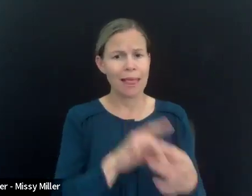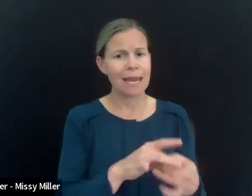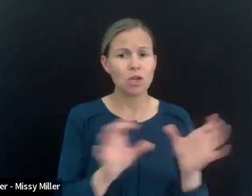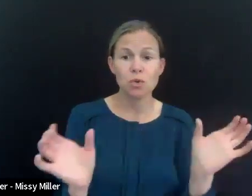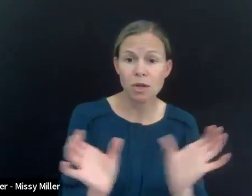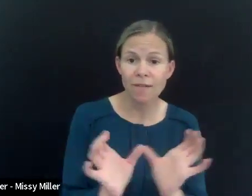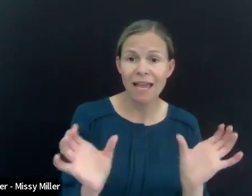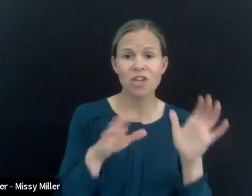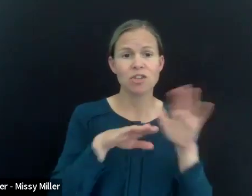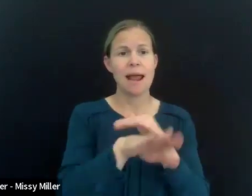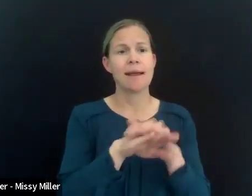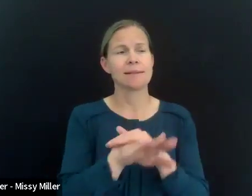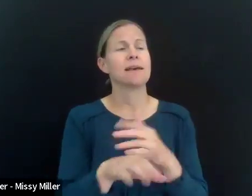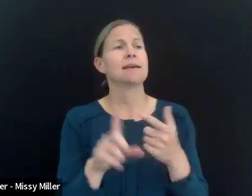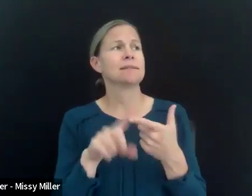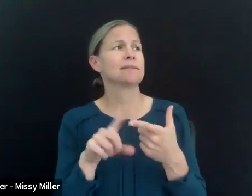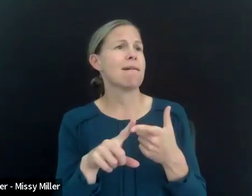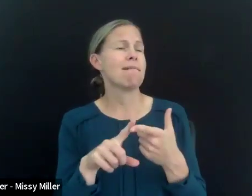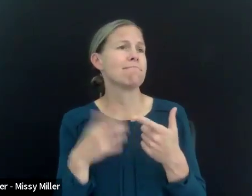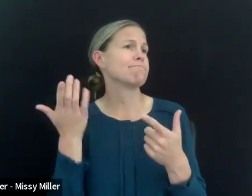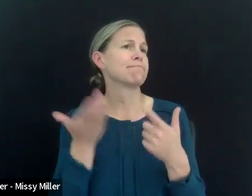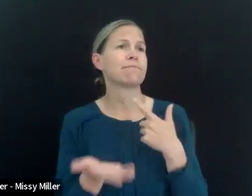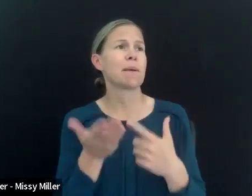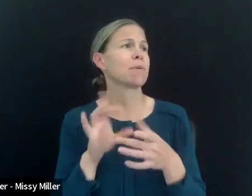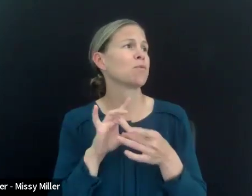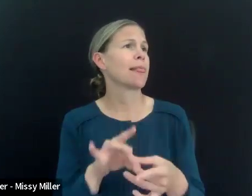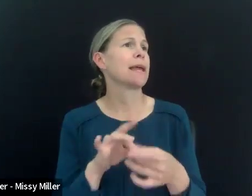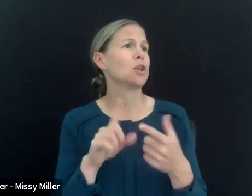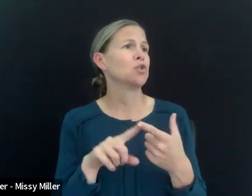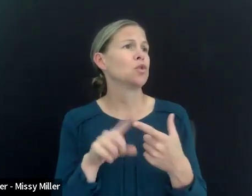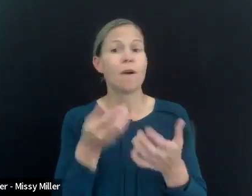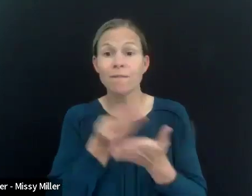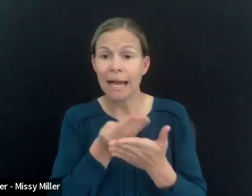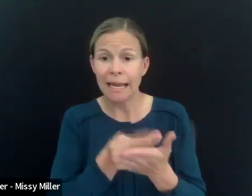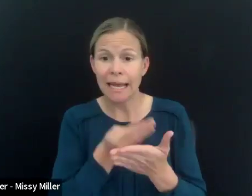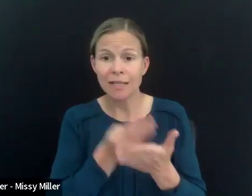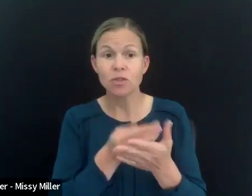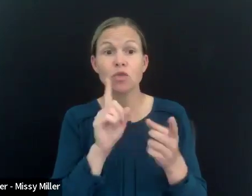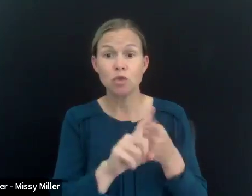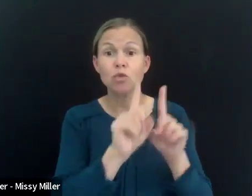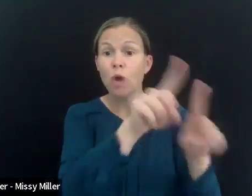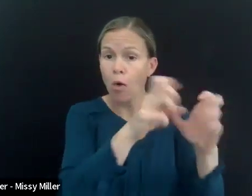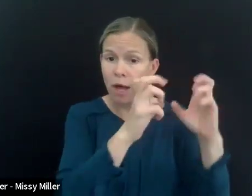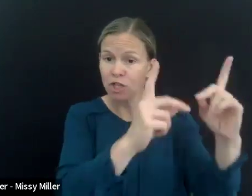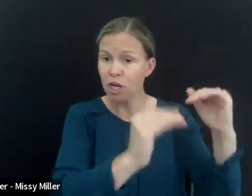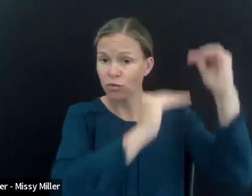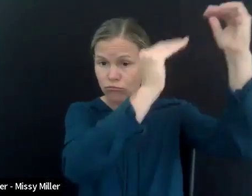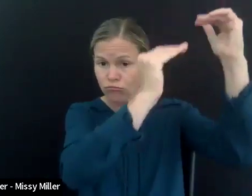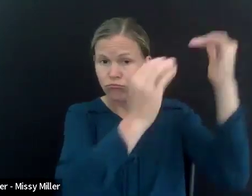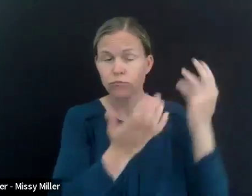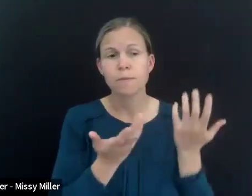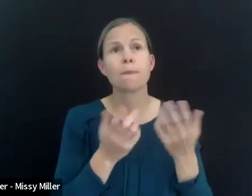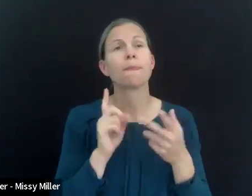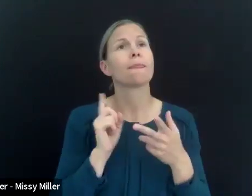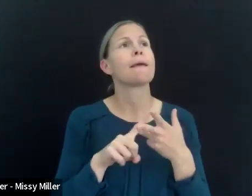certification access, or getting finances to support your education, or even